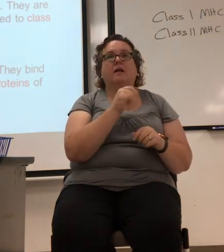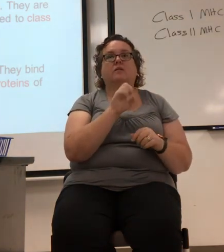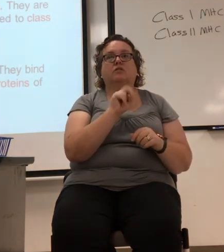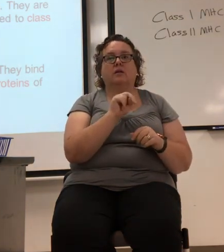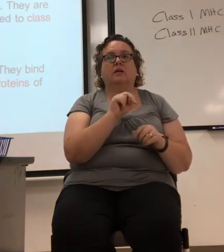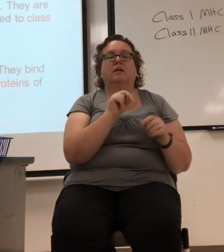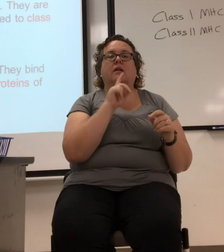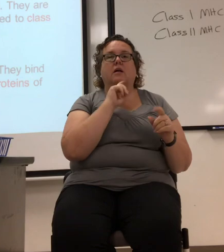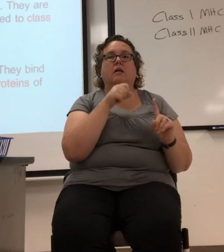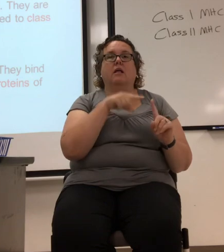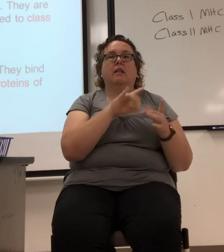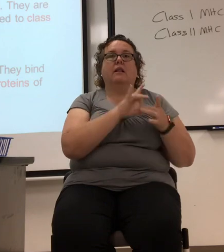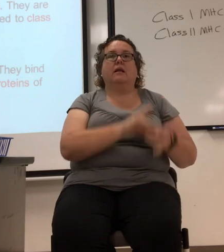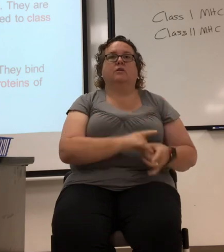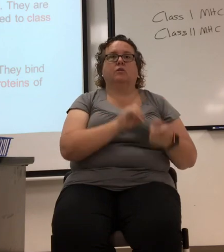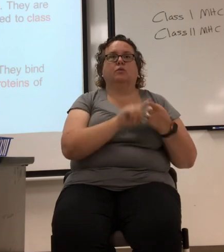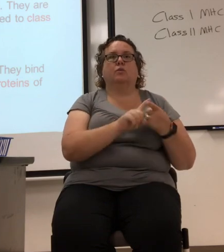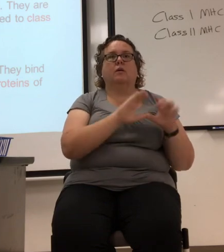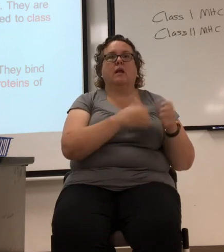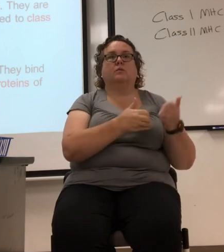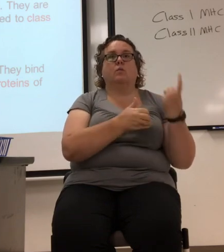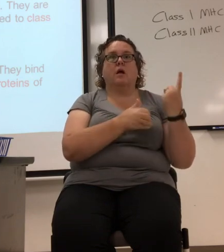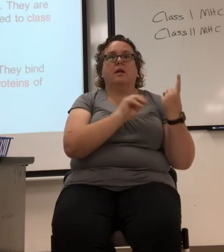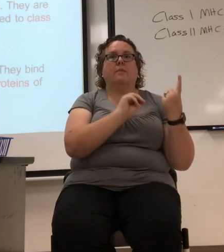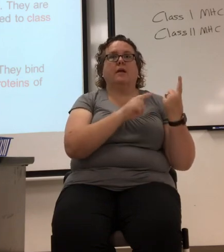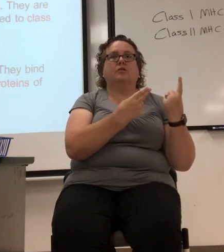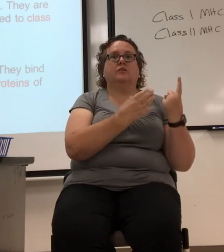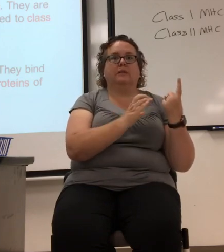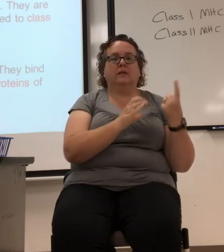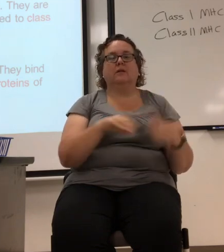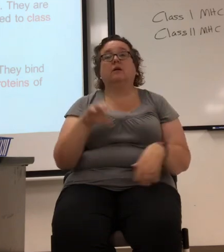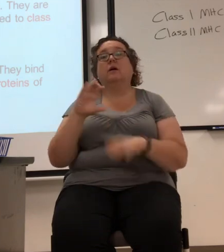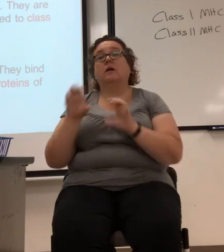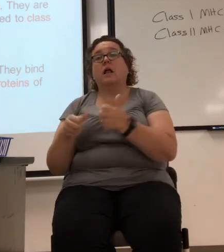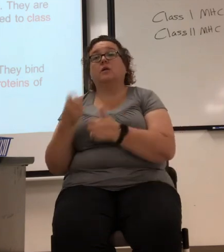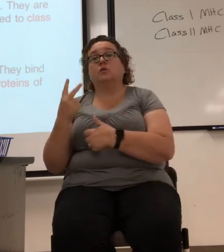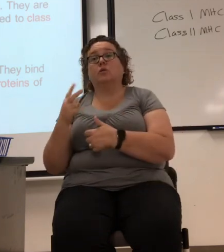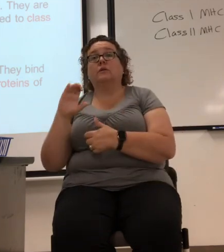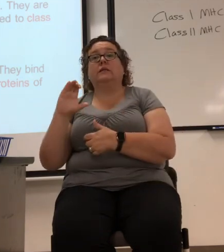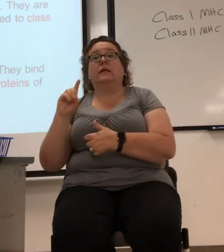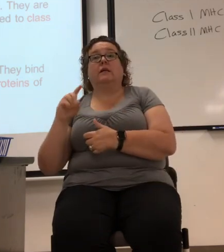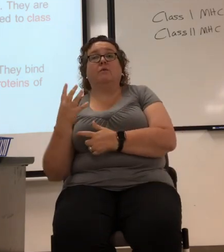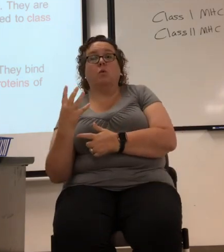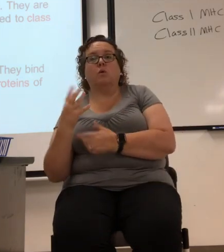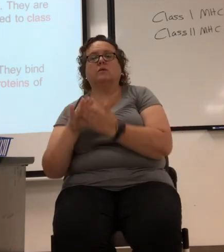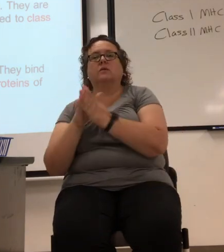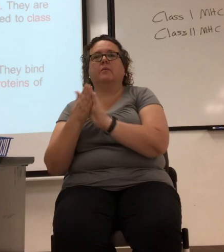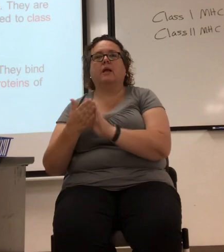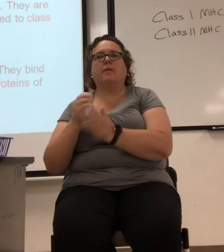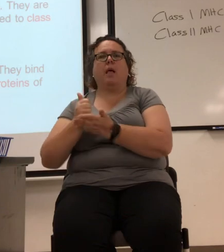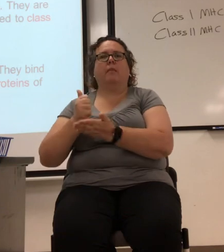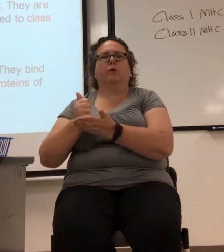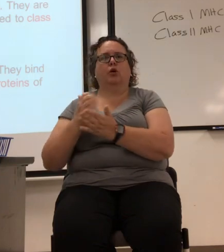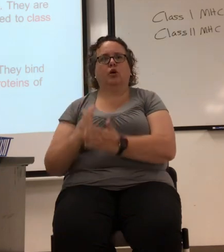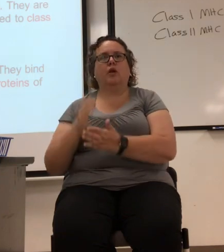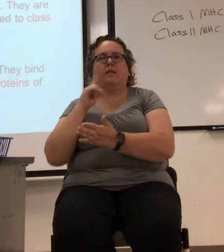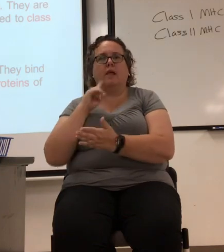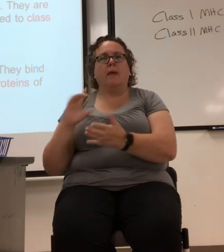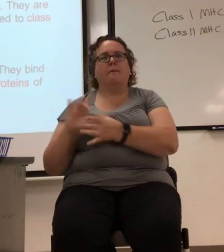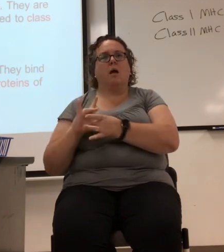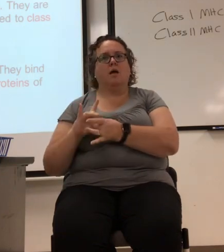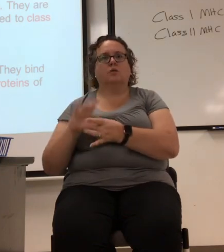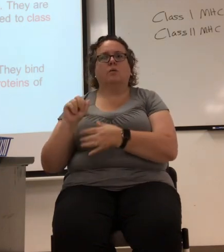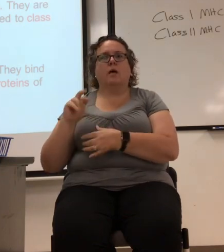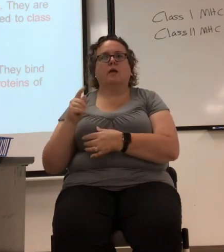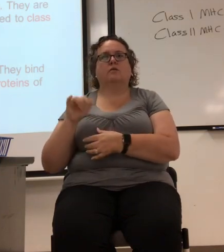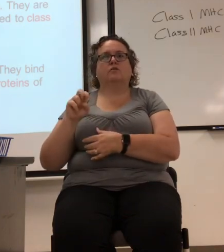class 1 MHC. The class 2 MHC, CD4s become helper T cells. They bind to antigens